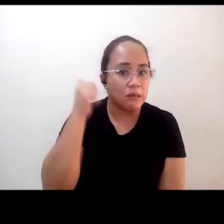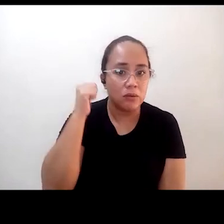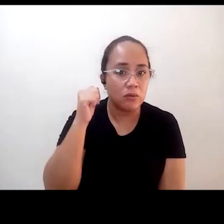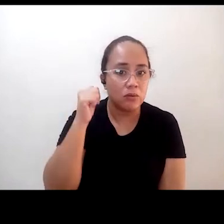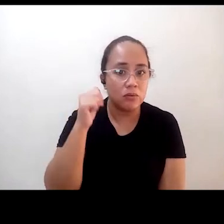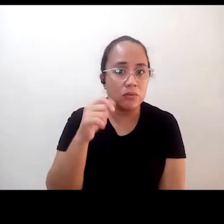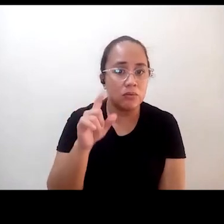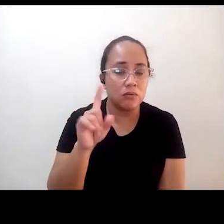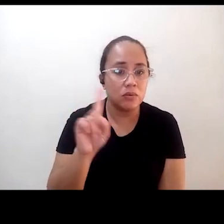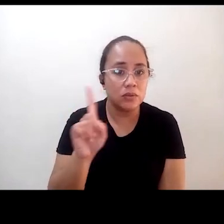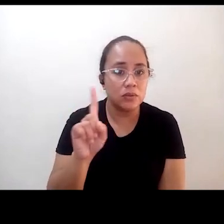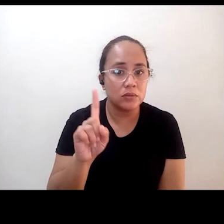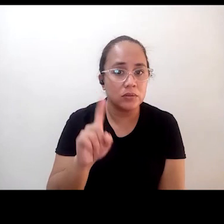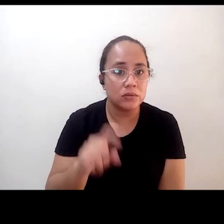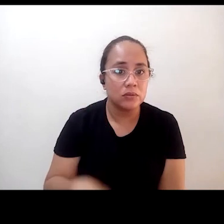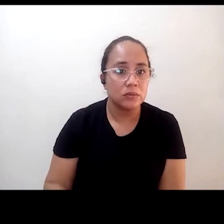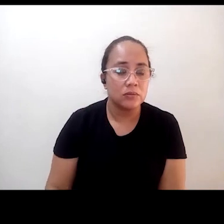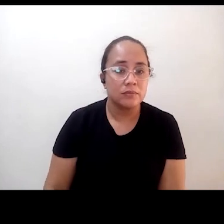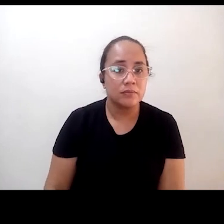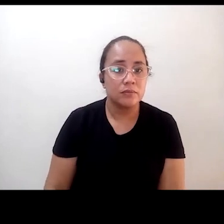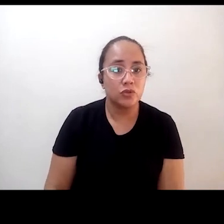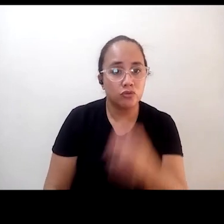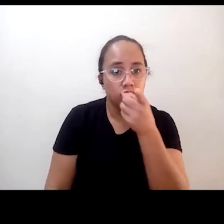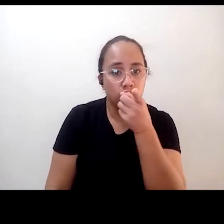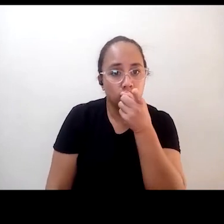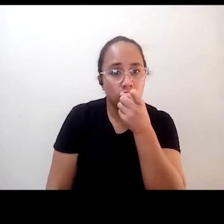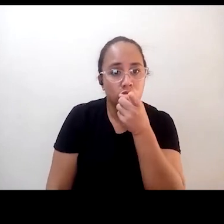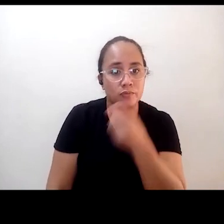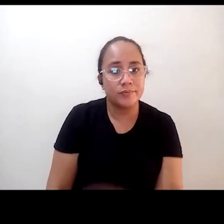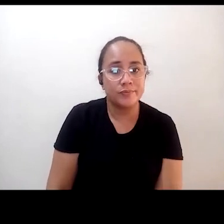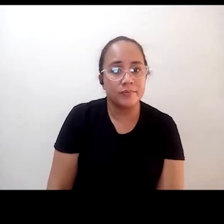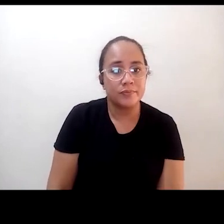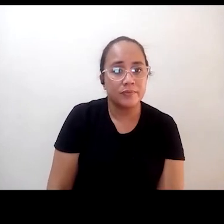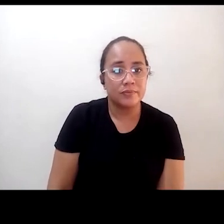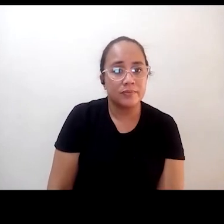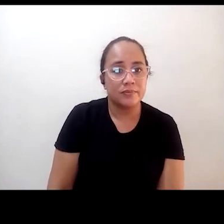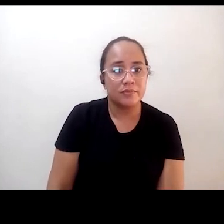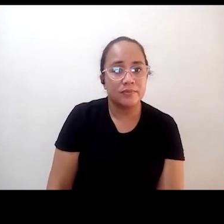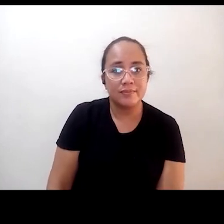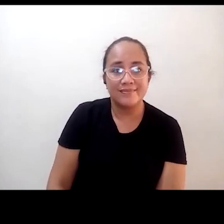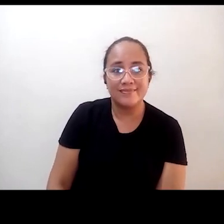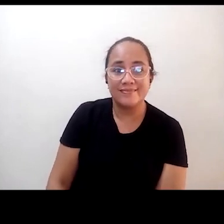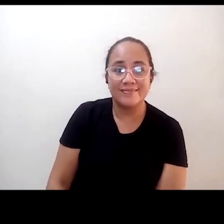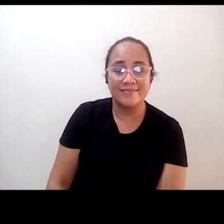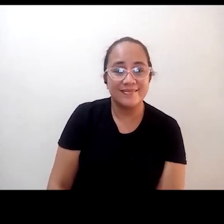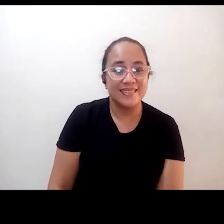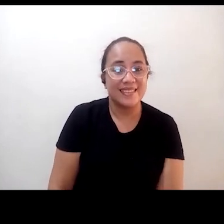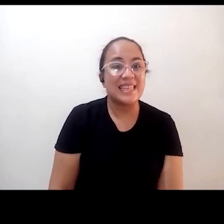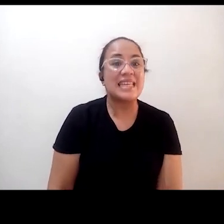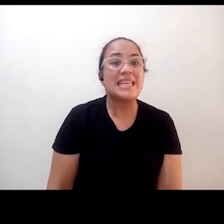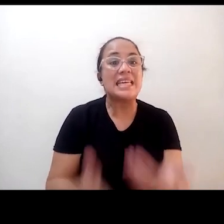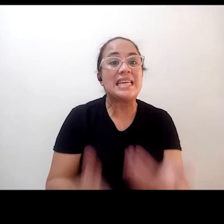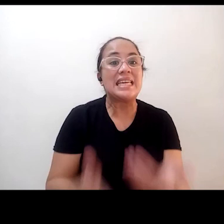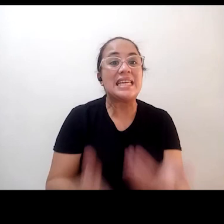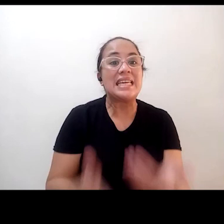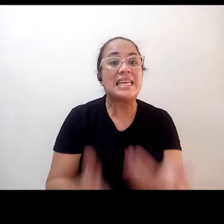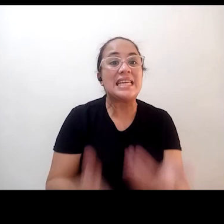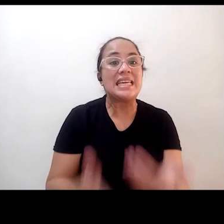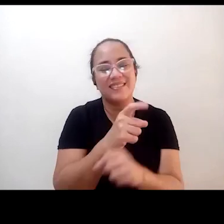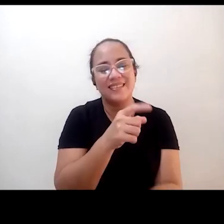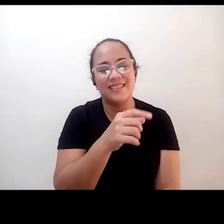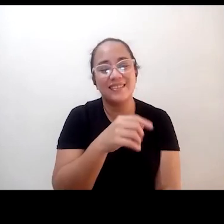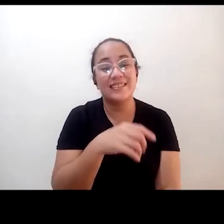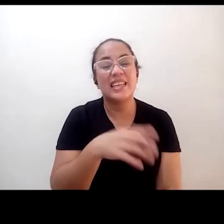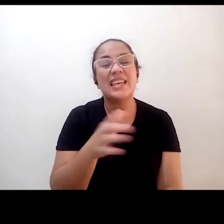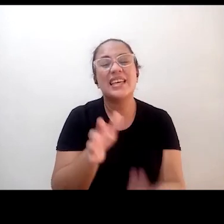Oh yeah, that's a mistake. Yeah, Mark is yeah. saying that's a Right, mistake. right. That's easy to make those mistakes, yeah.